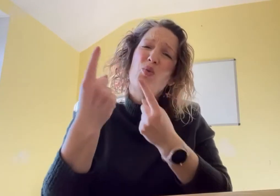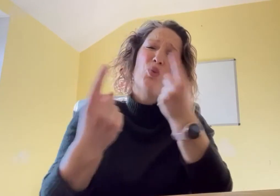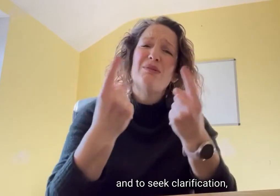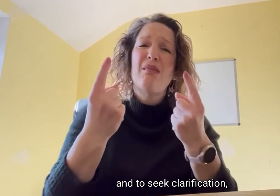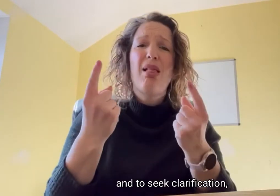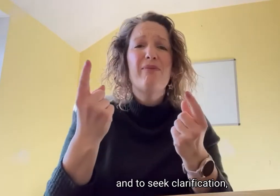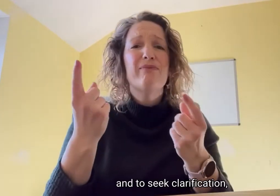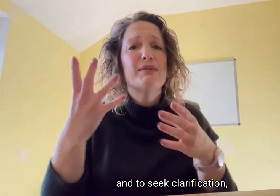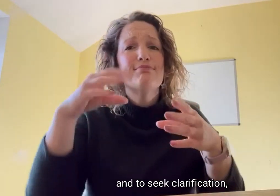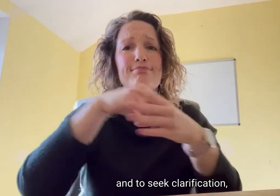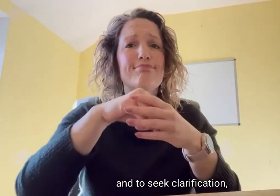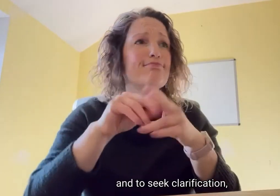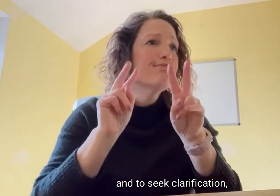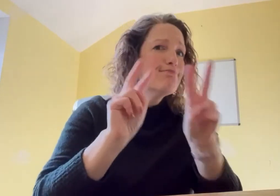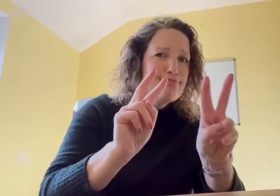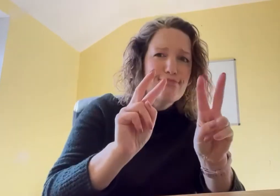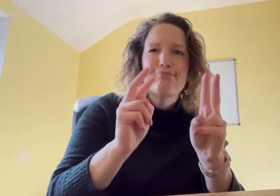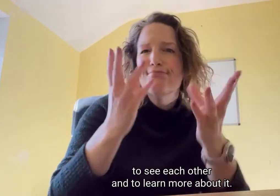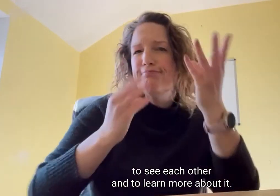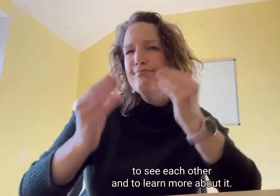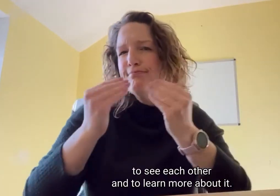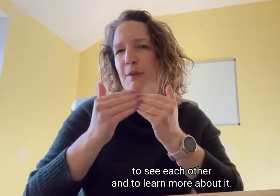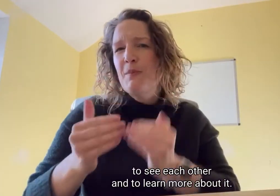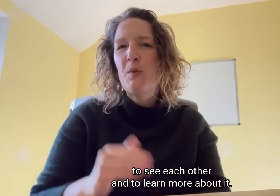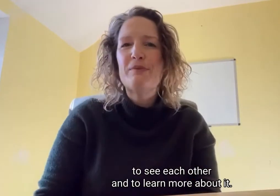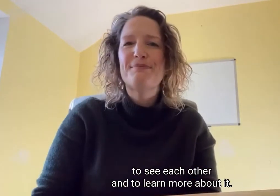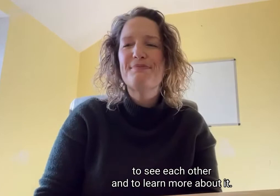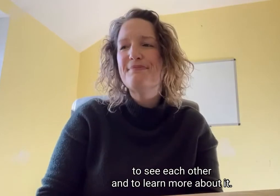and to see clarification, to see each other and to learn